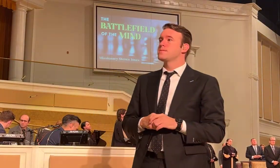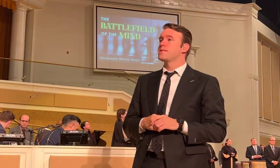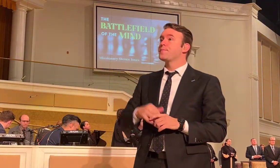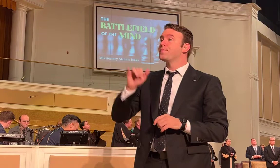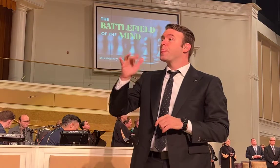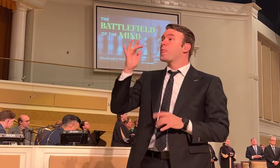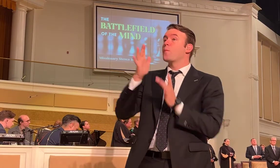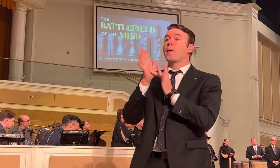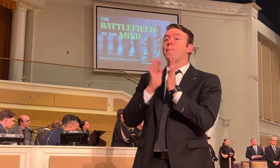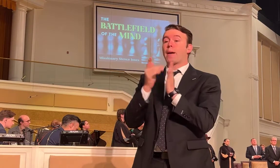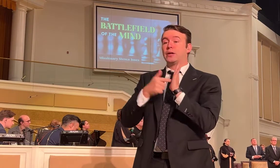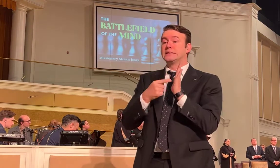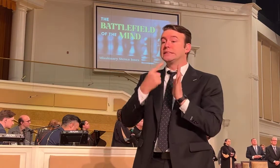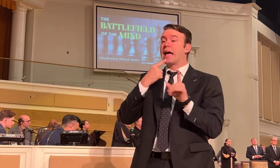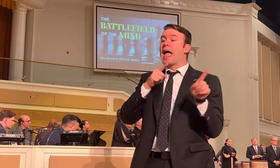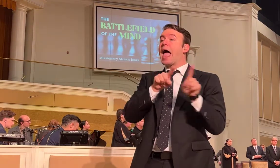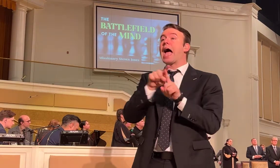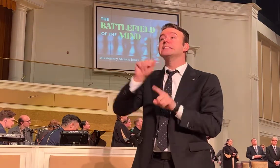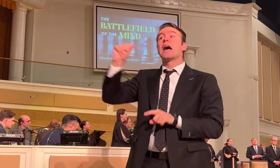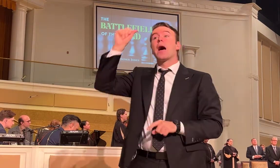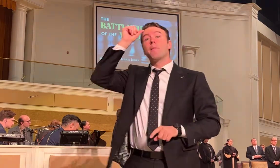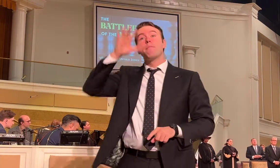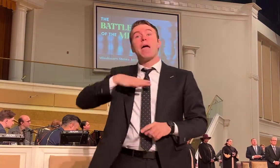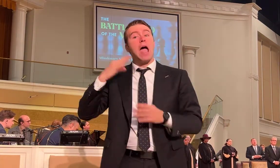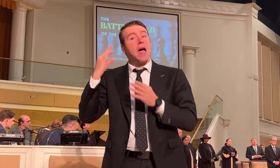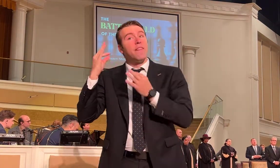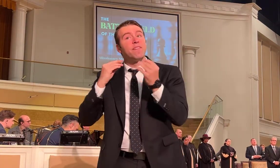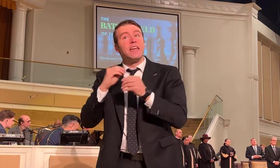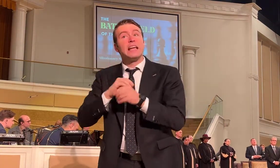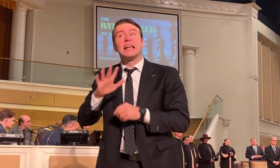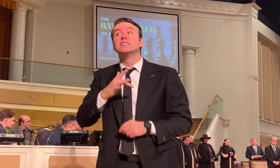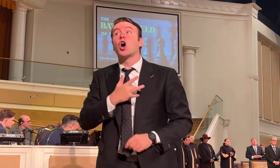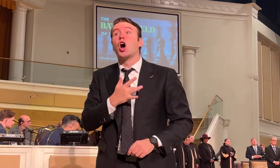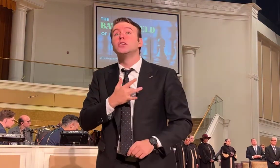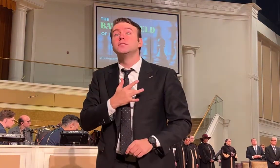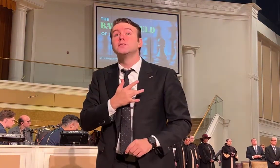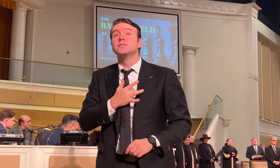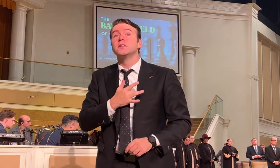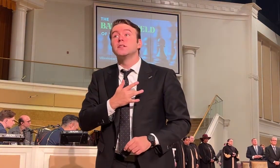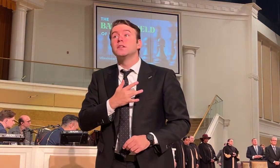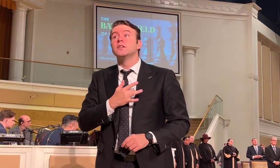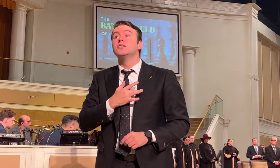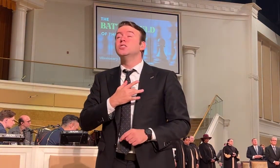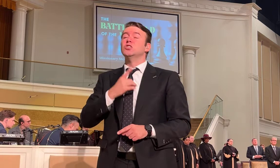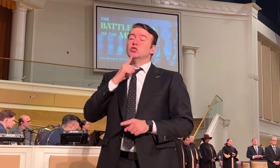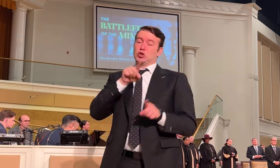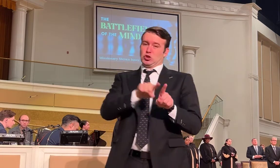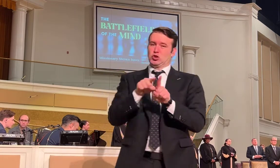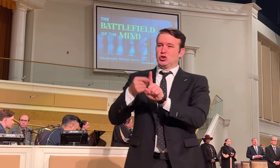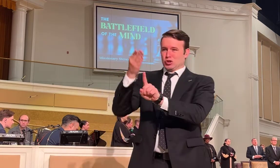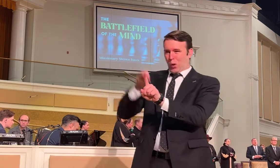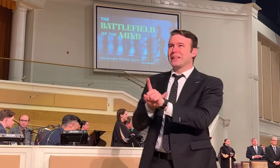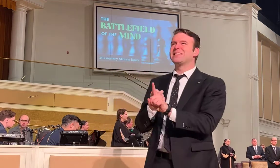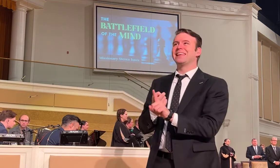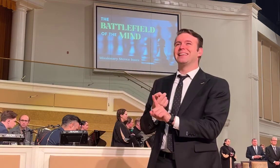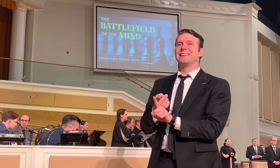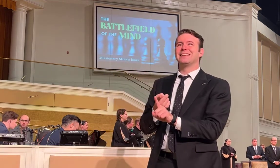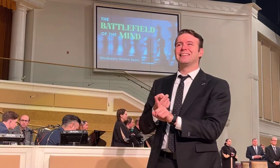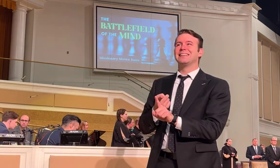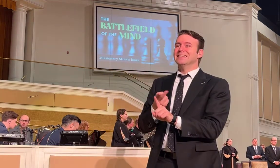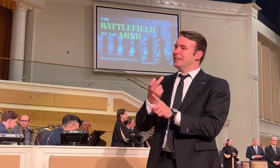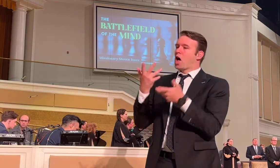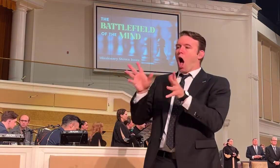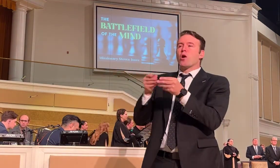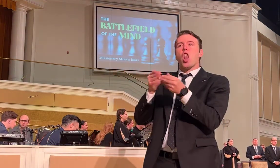That's why the Bible says, as a man thinketh in his heart, so is he. He's